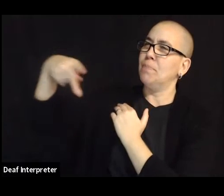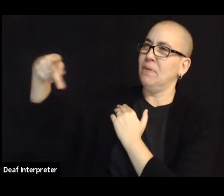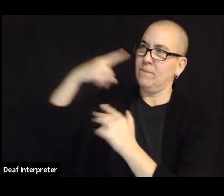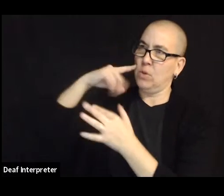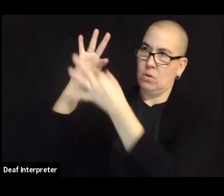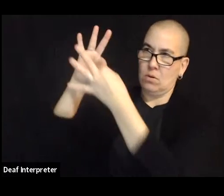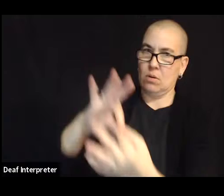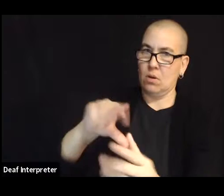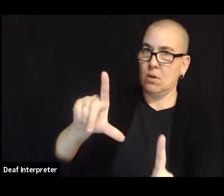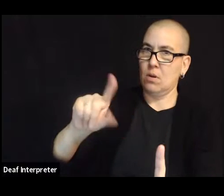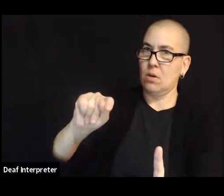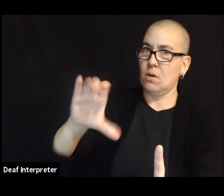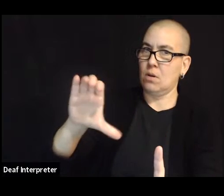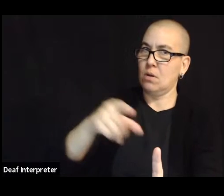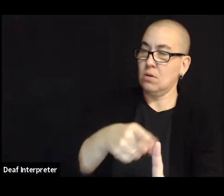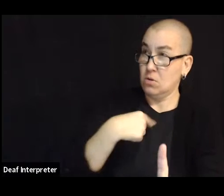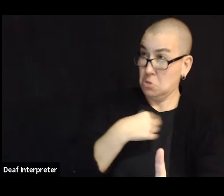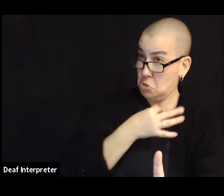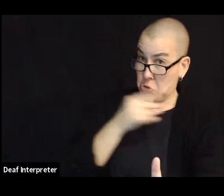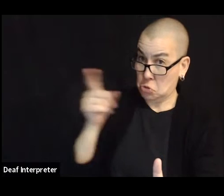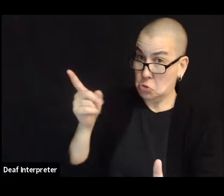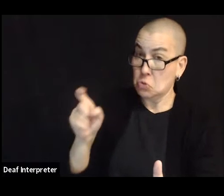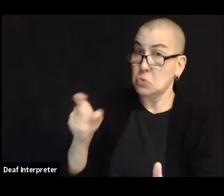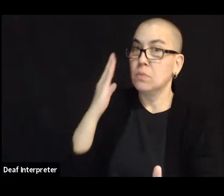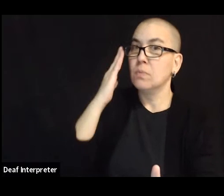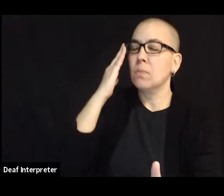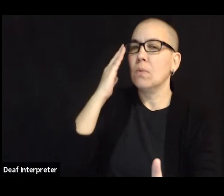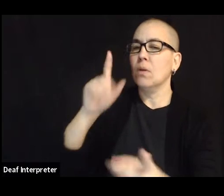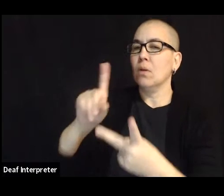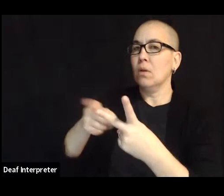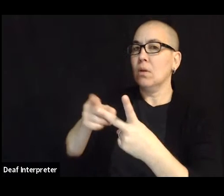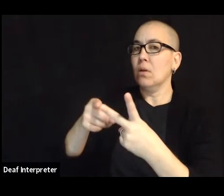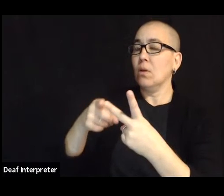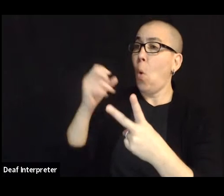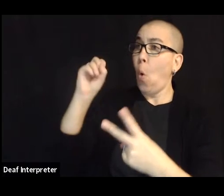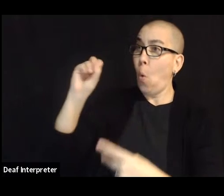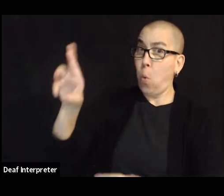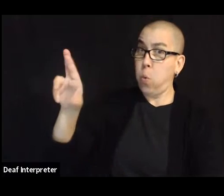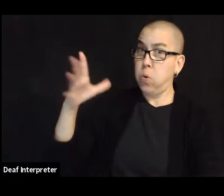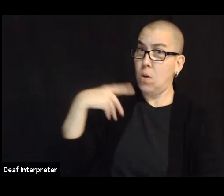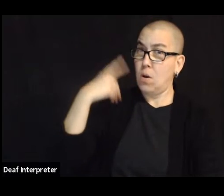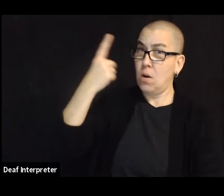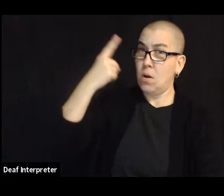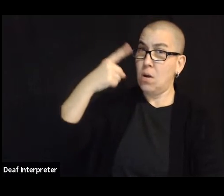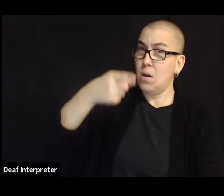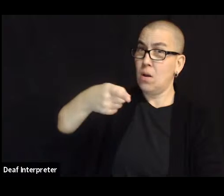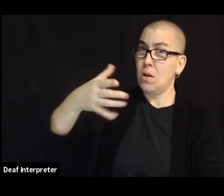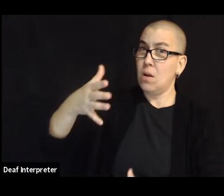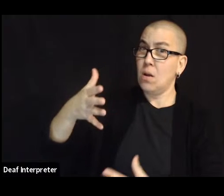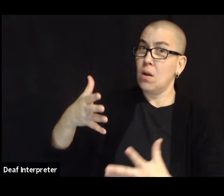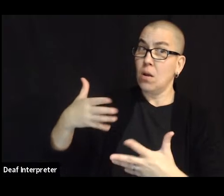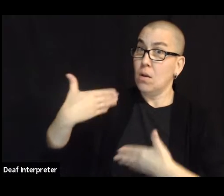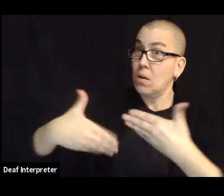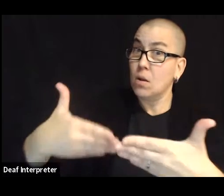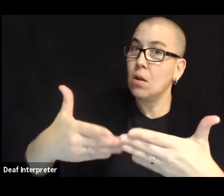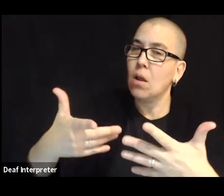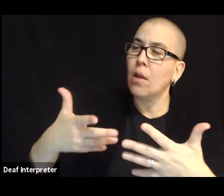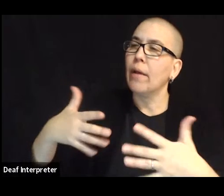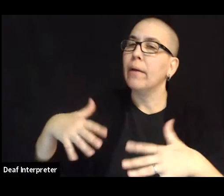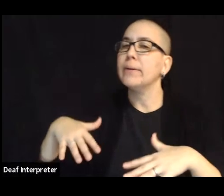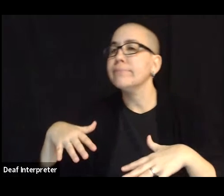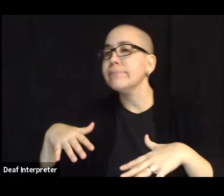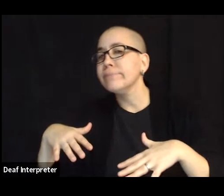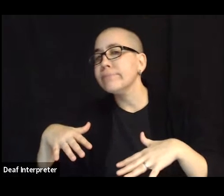pace doesn't pick up, will the state withdraw from the program and kind of lean on local and independent pharmacies?